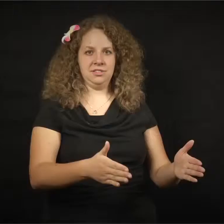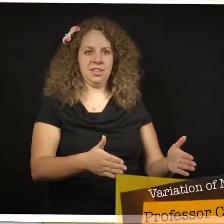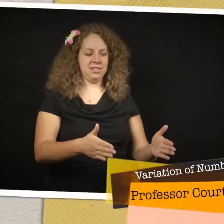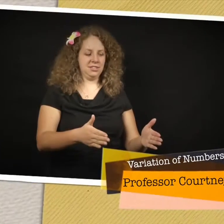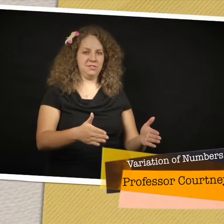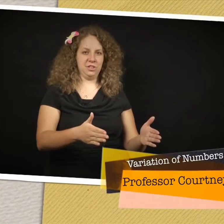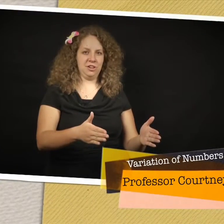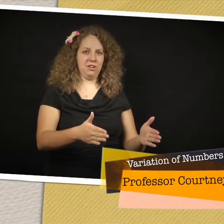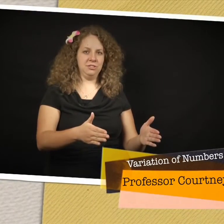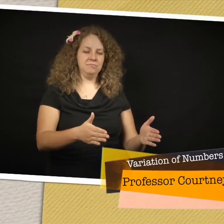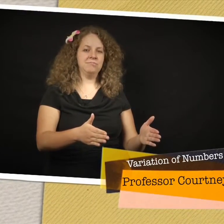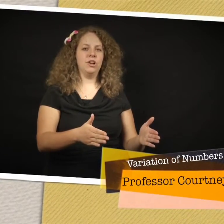Music